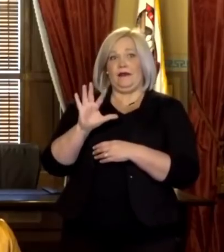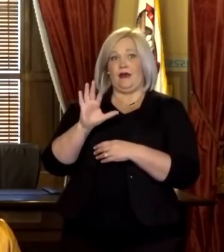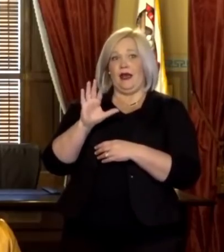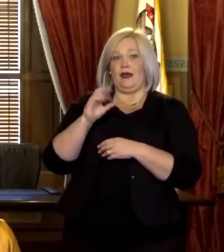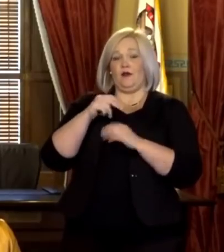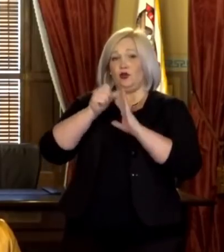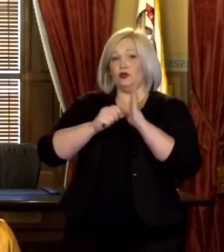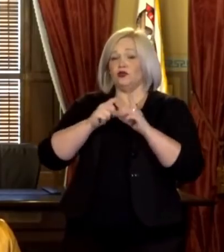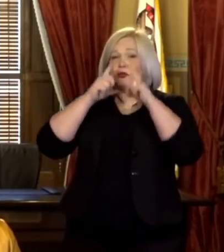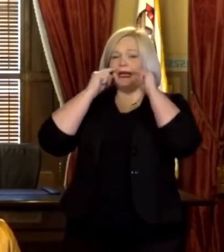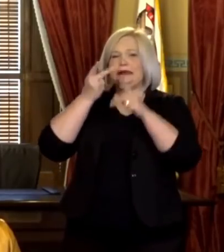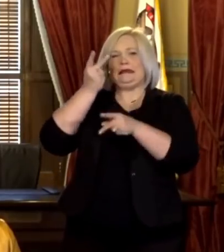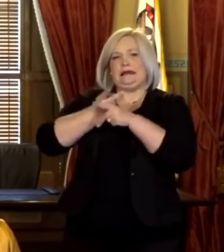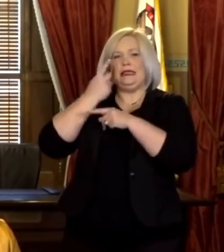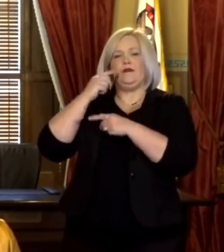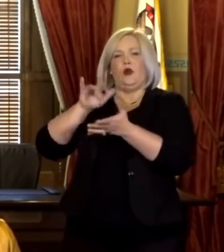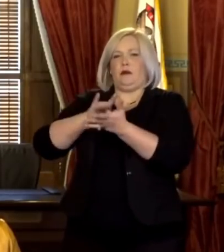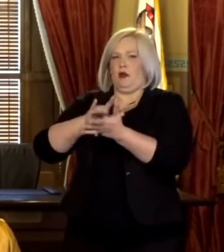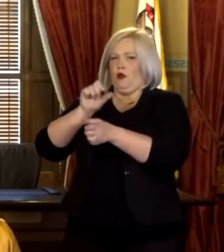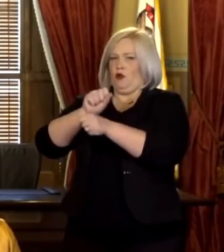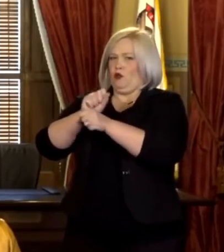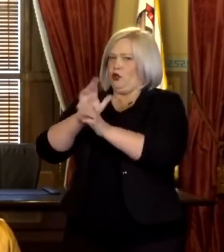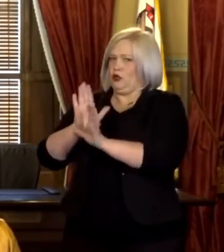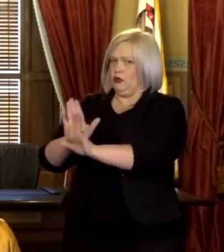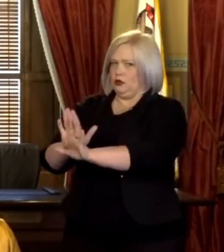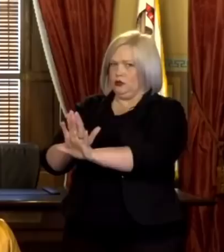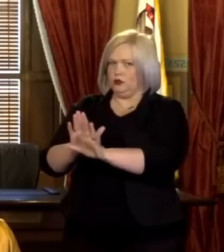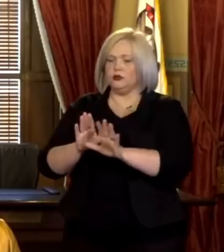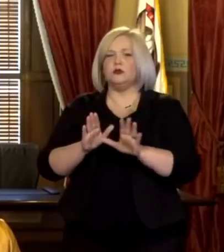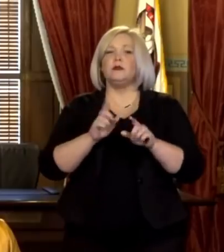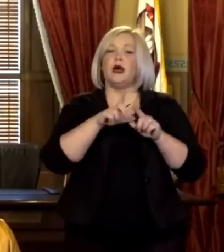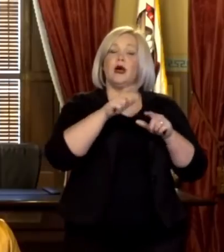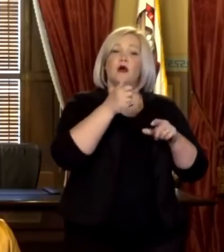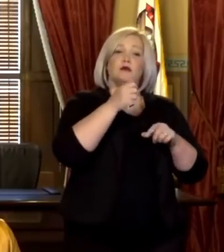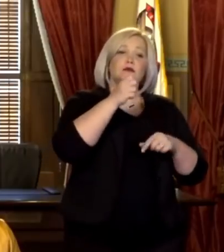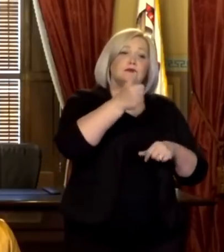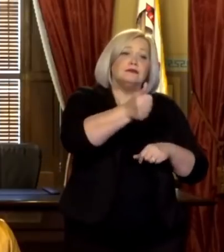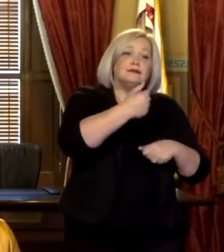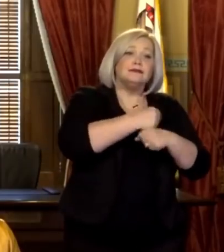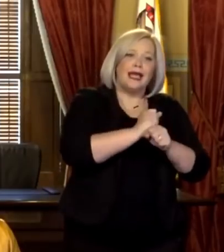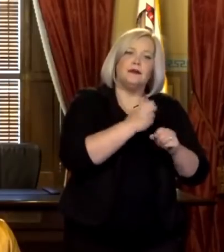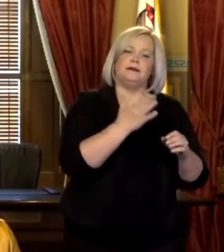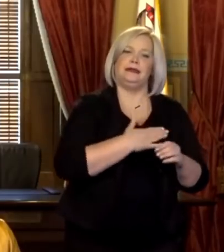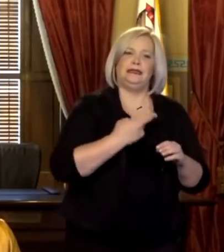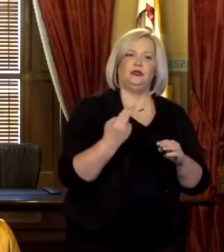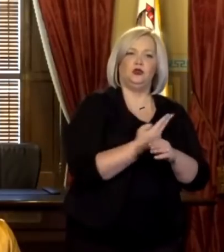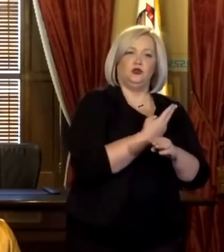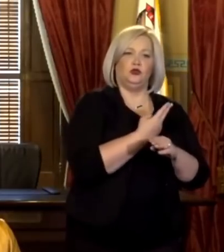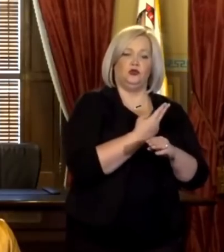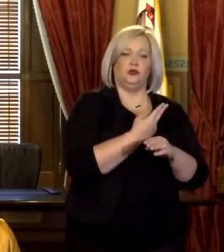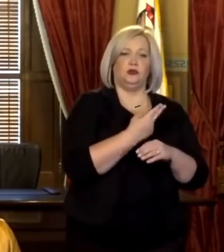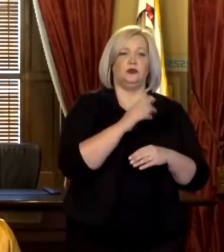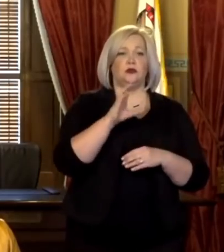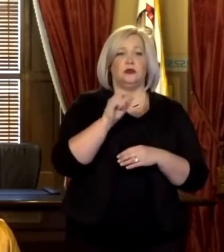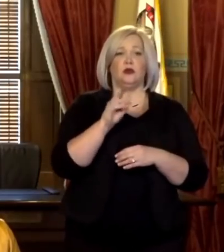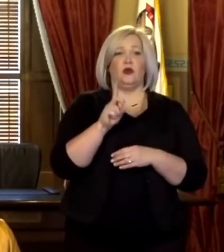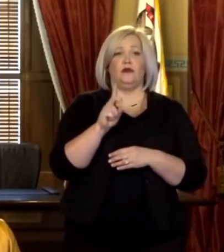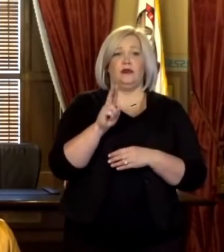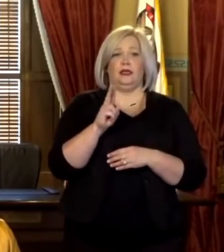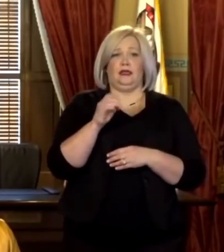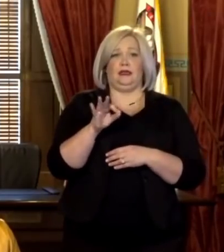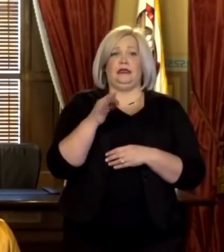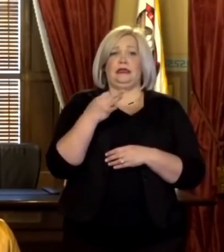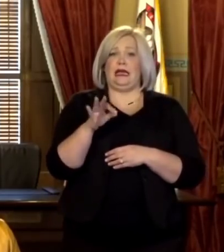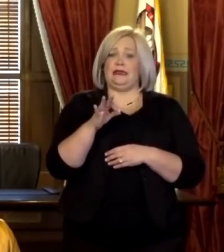workers. COVID-19 is incredibly serious. It's infecting and it's killing people across the state of